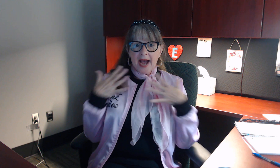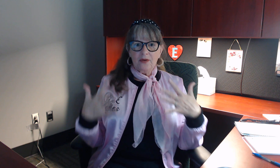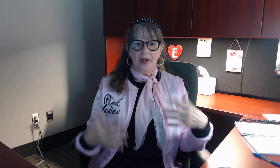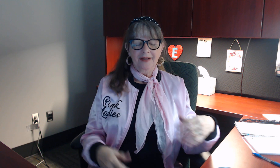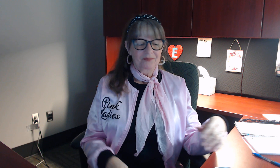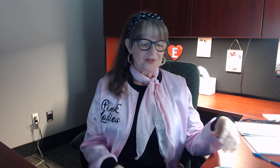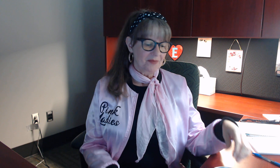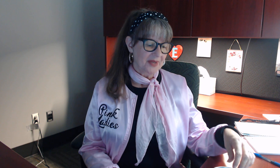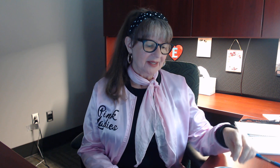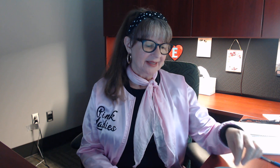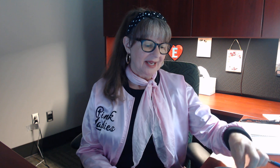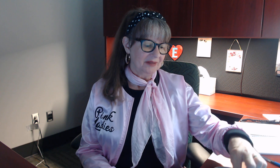right? Something like that.